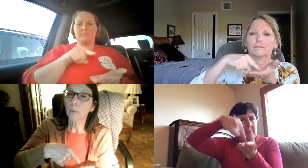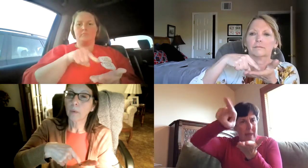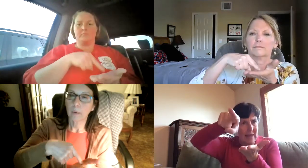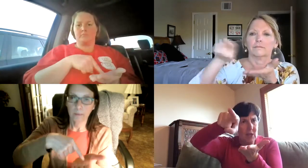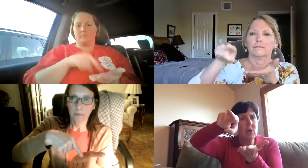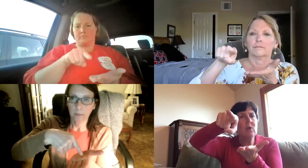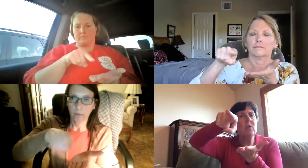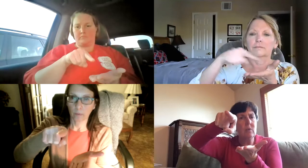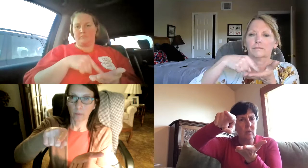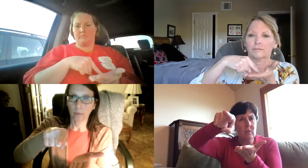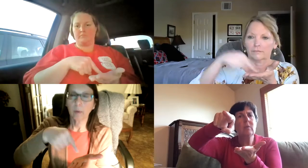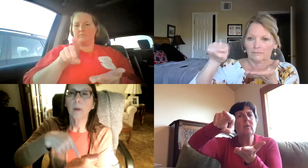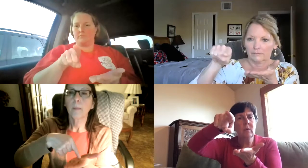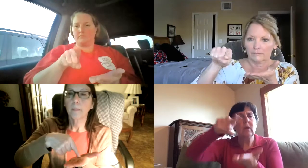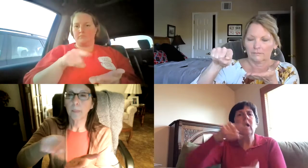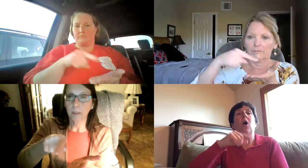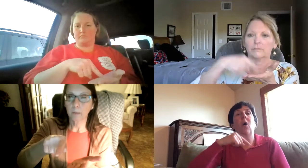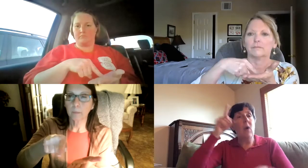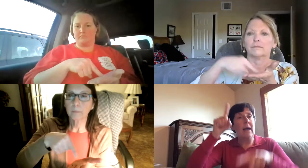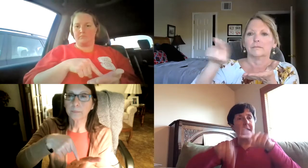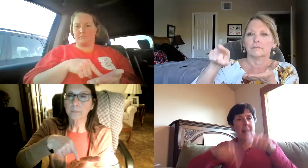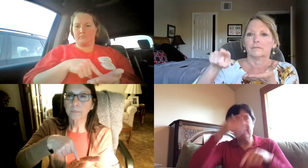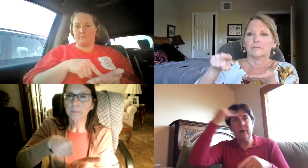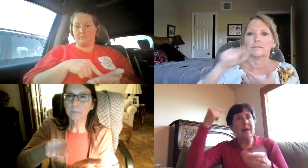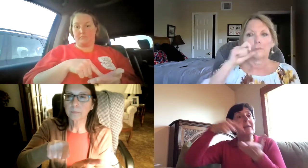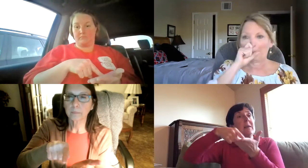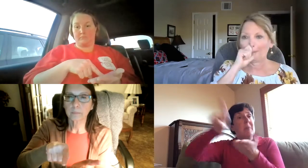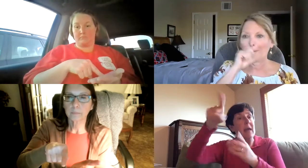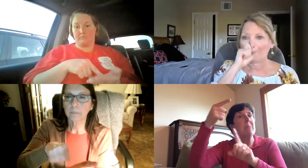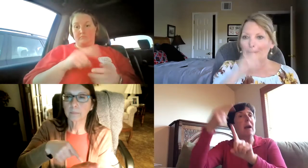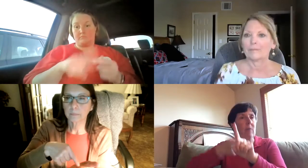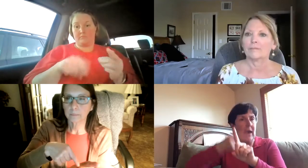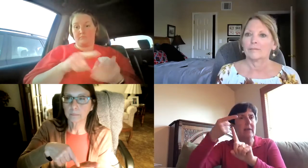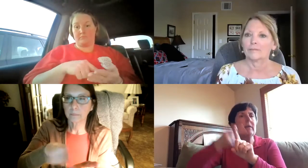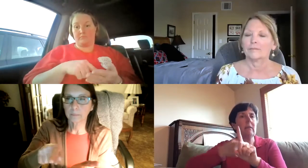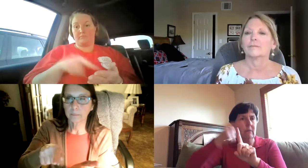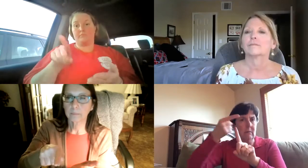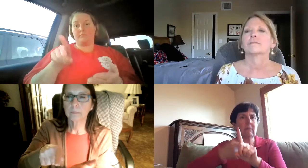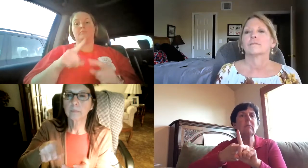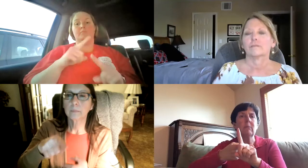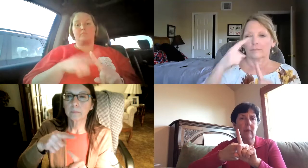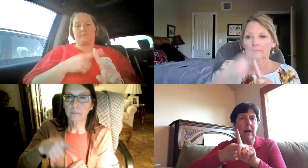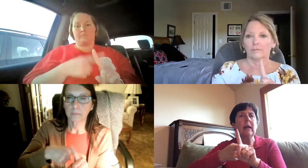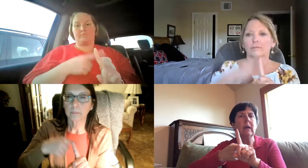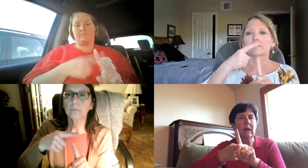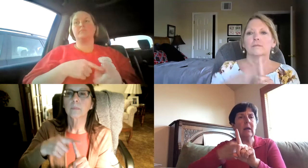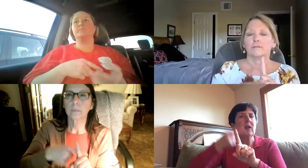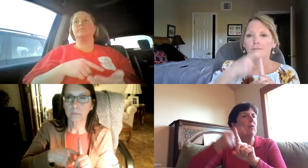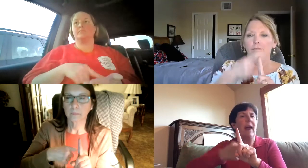I'm gonna pay you. Oh, I can't forget to pay my rent,